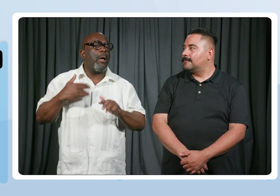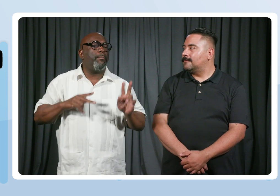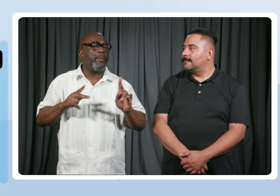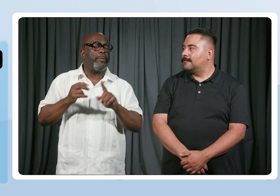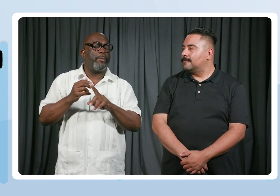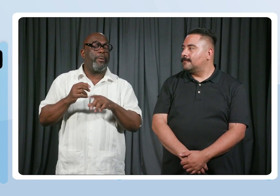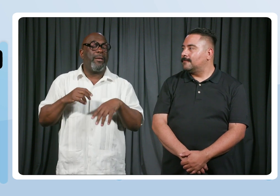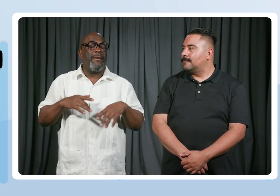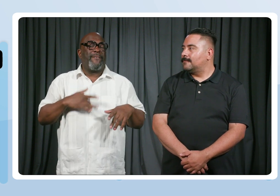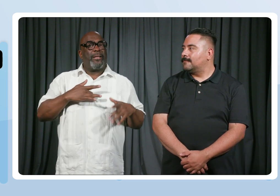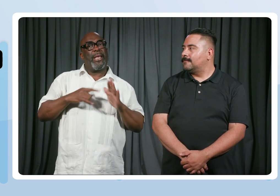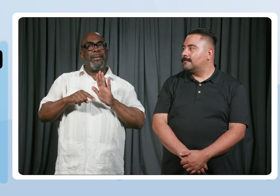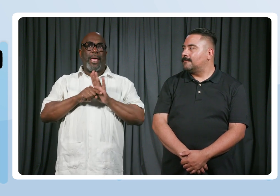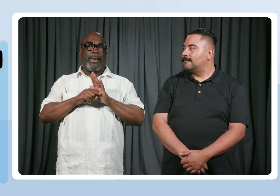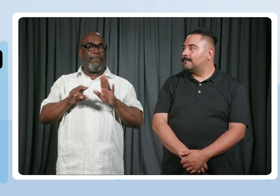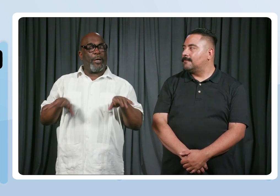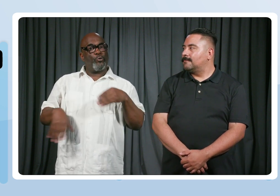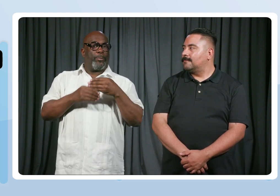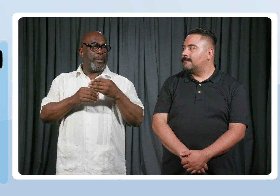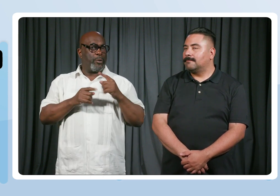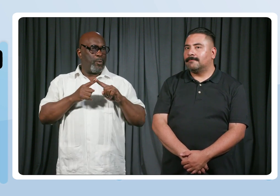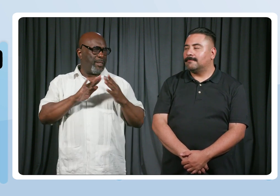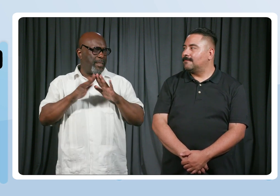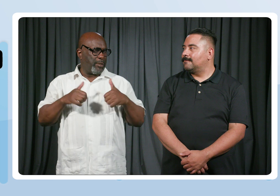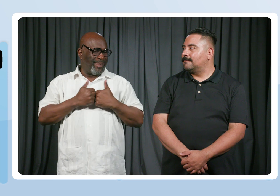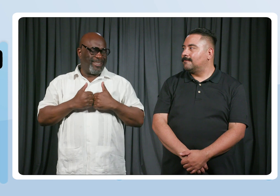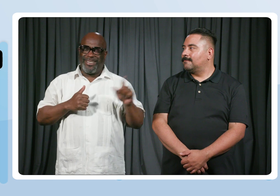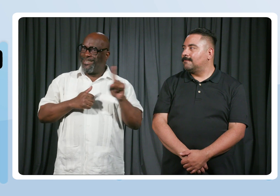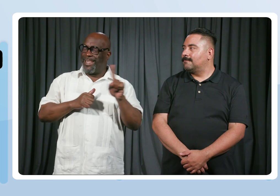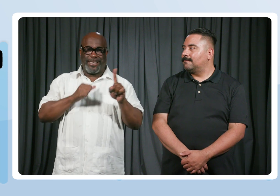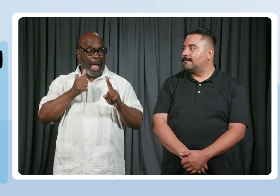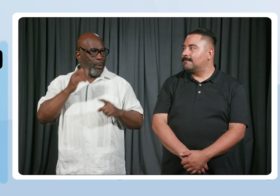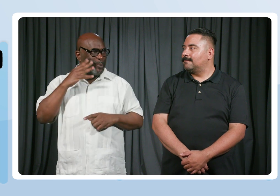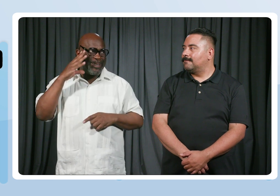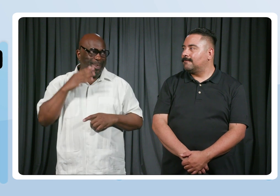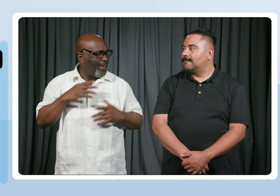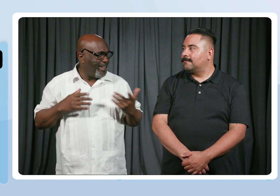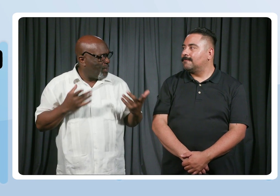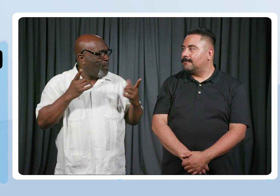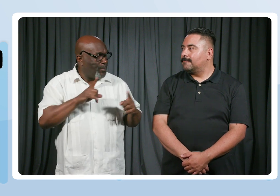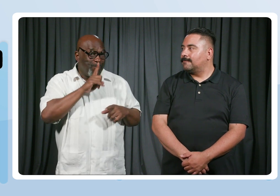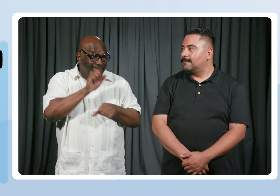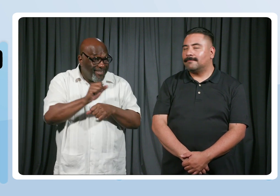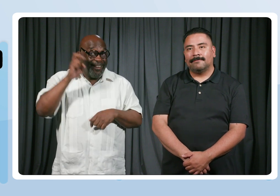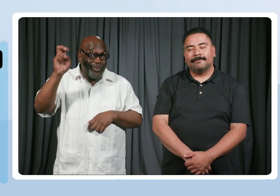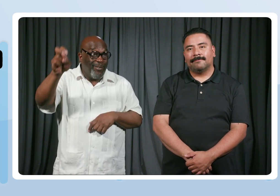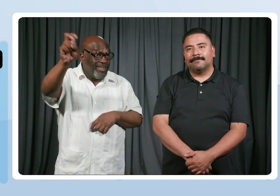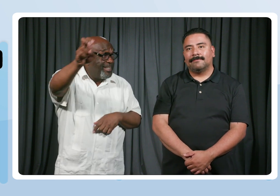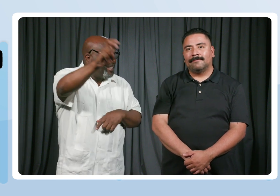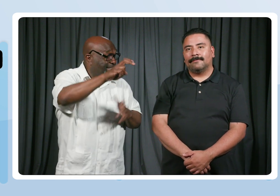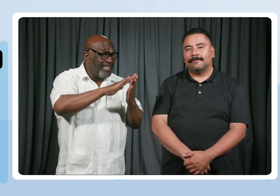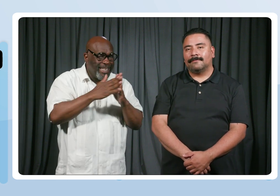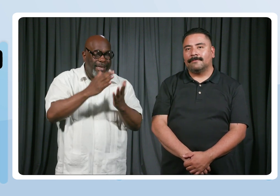know, negative contributors to our city's challenges. And that's just not what you see. When you really go around the city and spend time